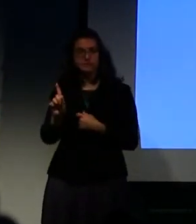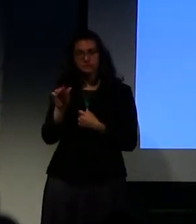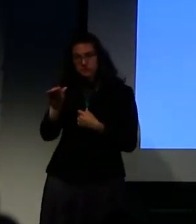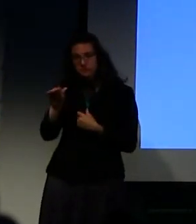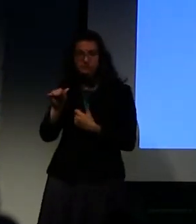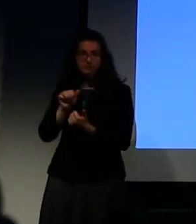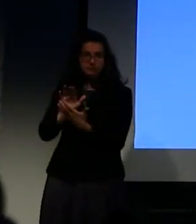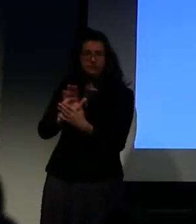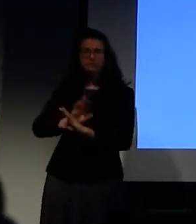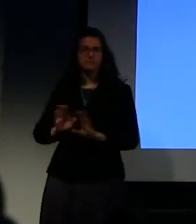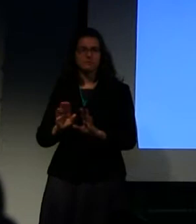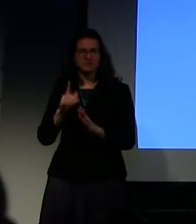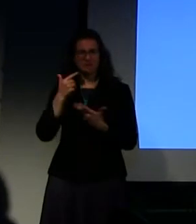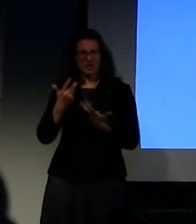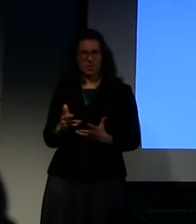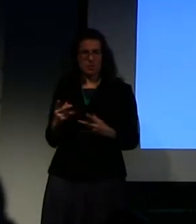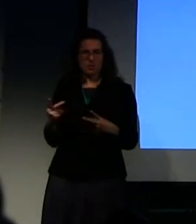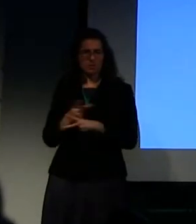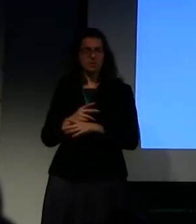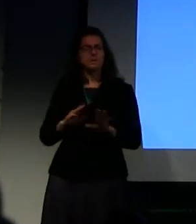I try to not run away